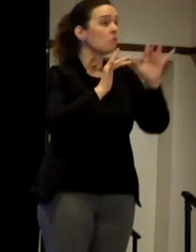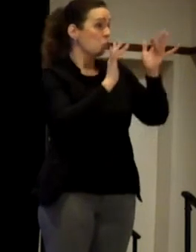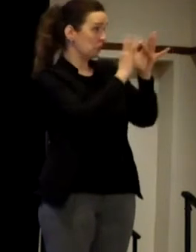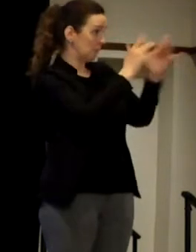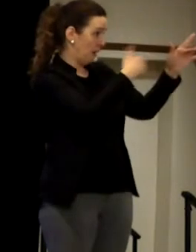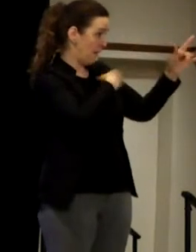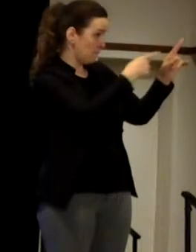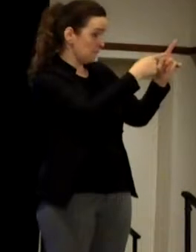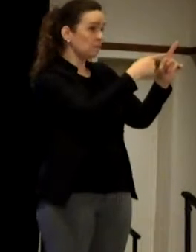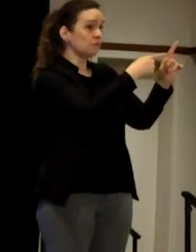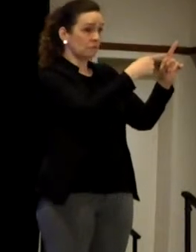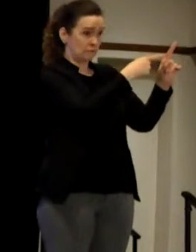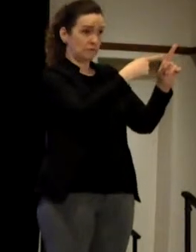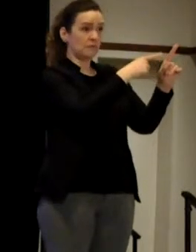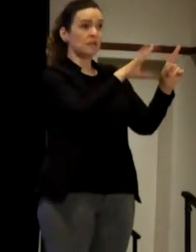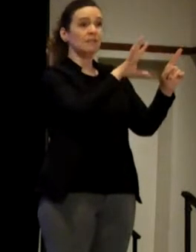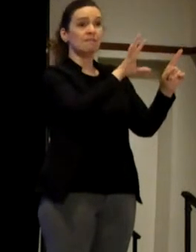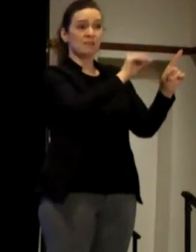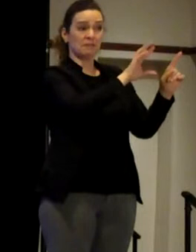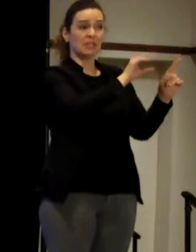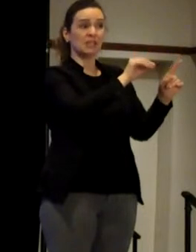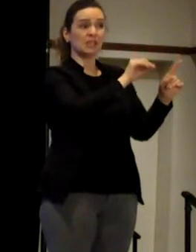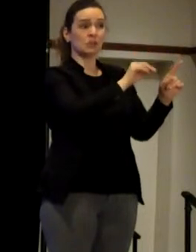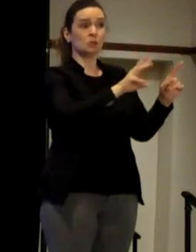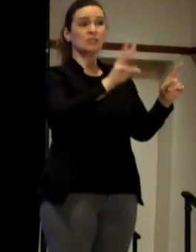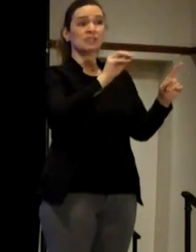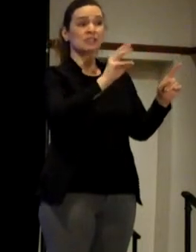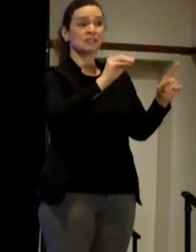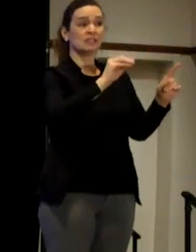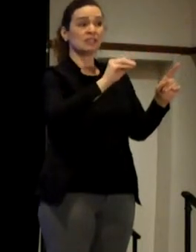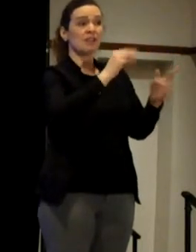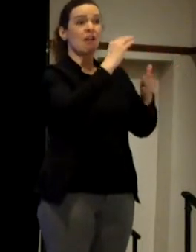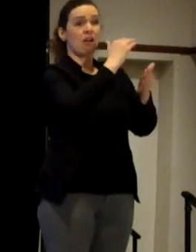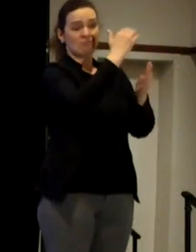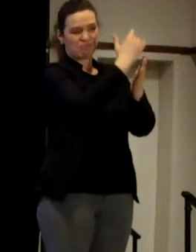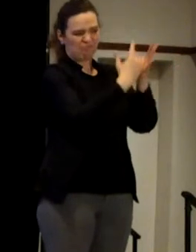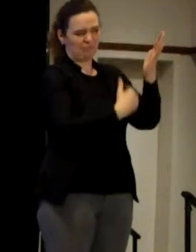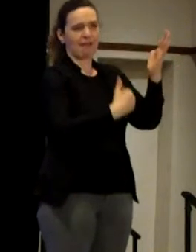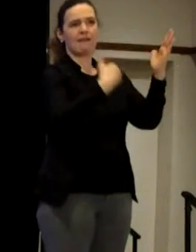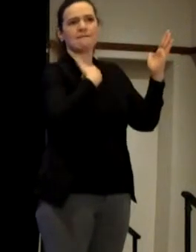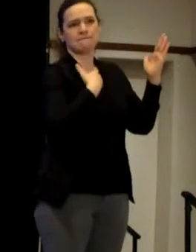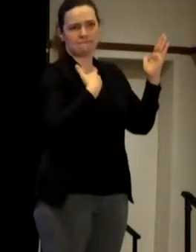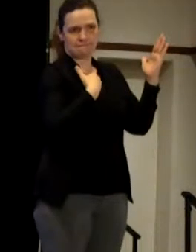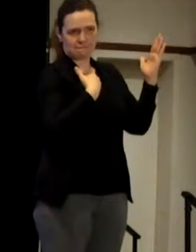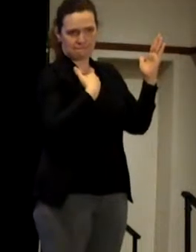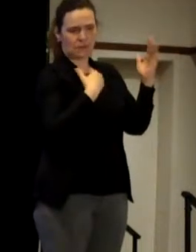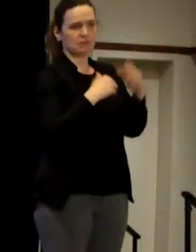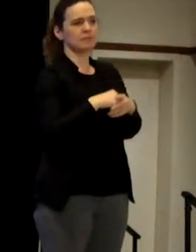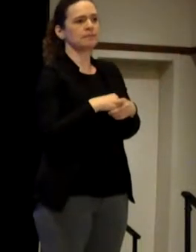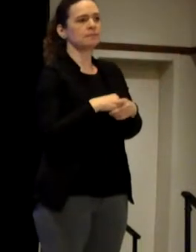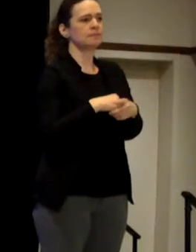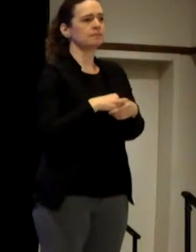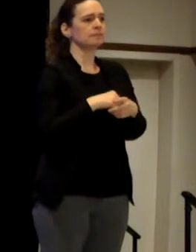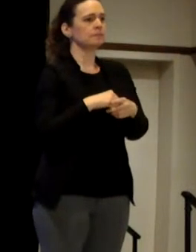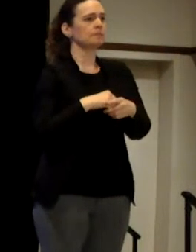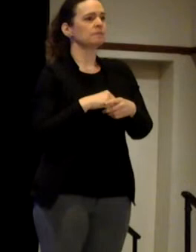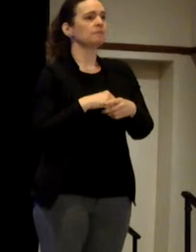list. So today, if you are that 50 to 60 years of